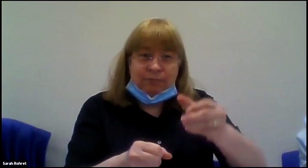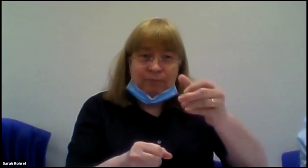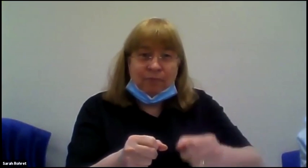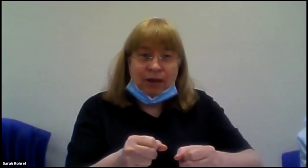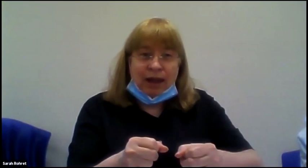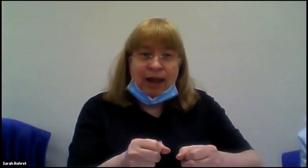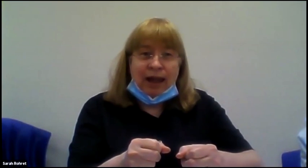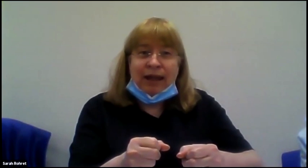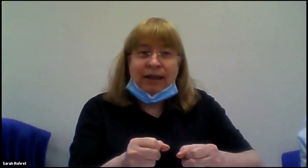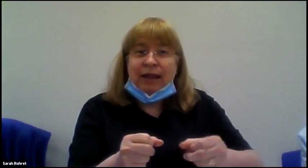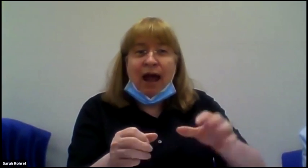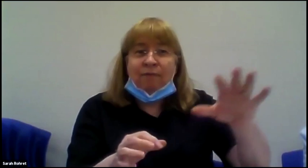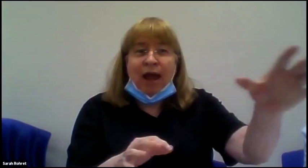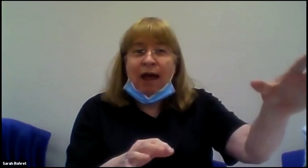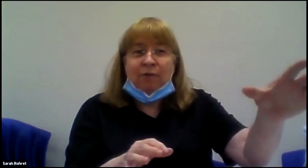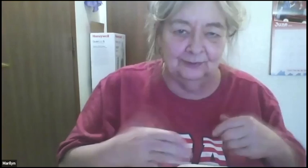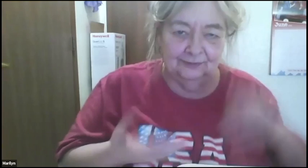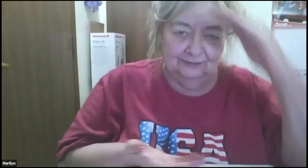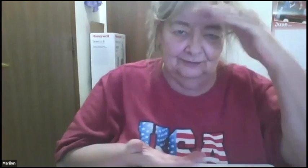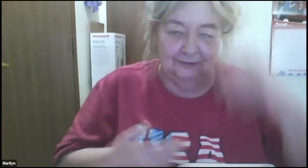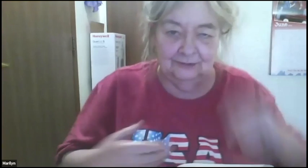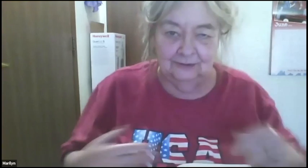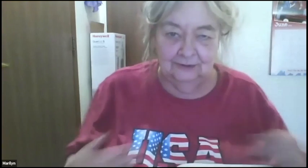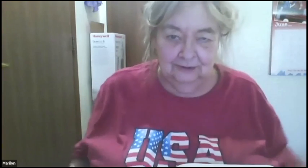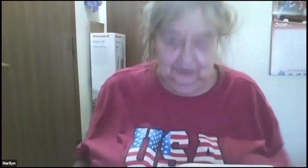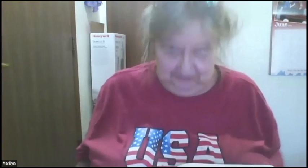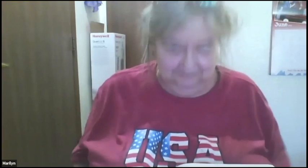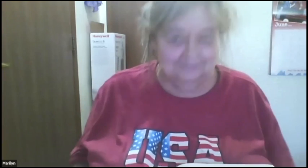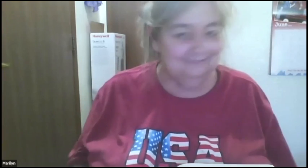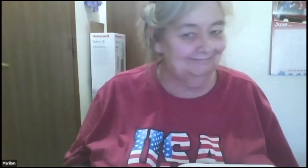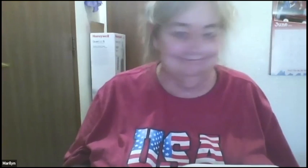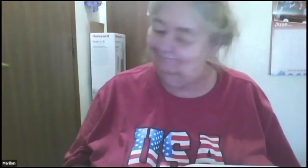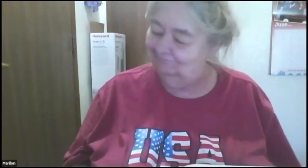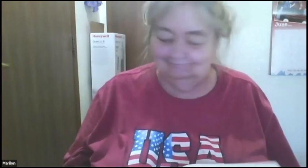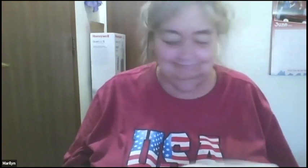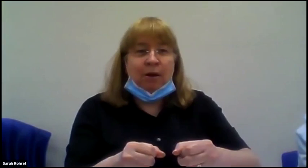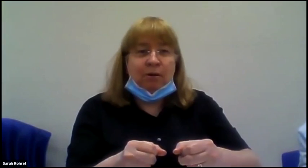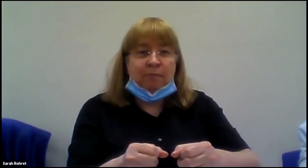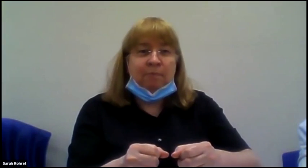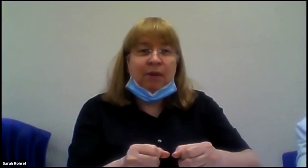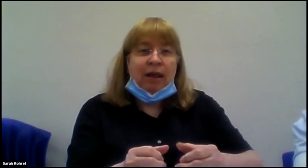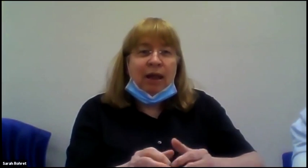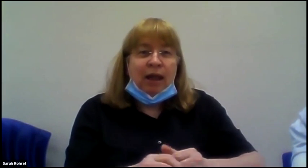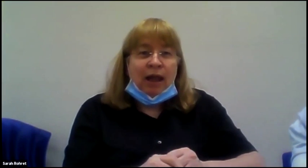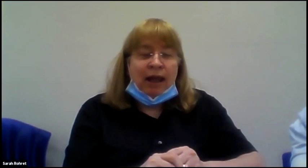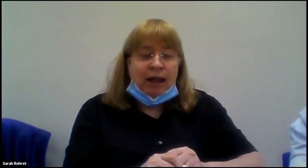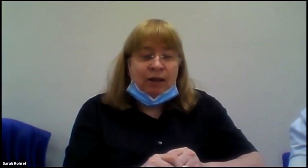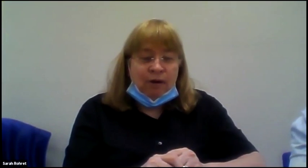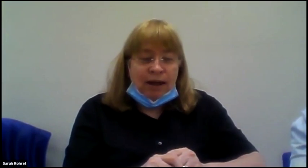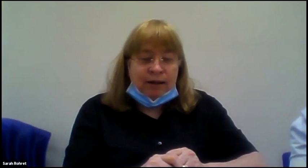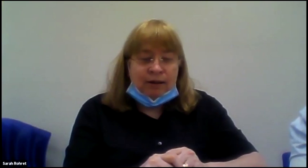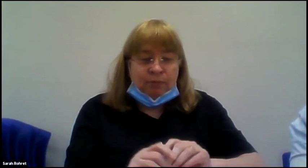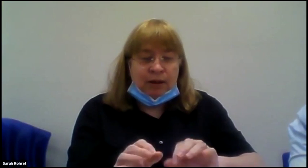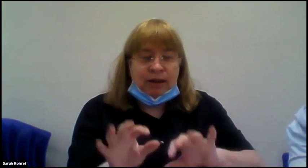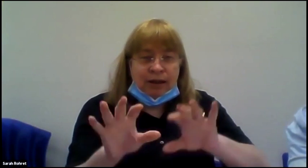I He did did when not I, have the machine. All of them come in at a time and he'd milk them. And us grandkids would sit at